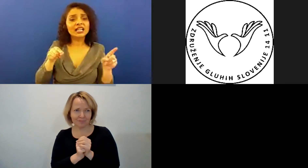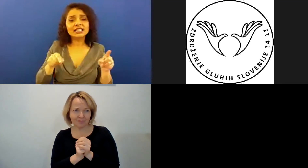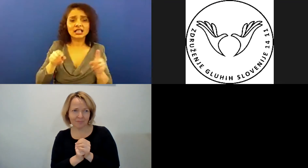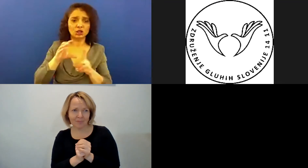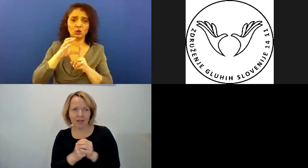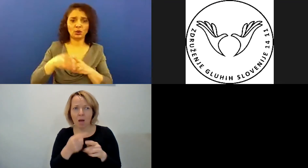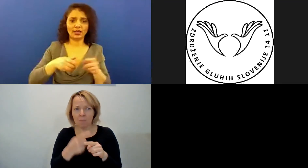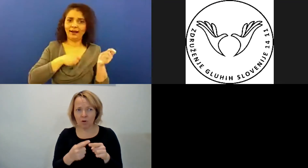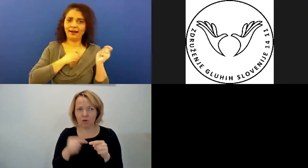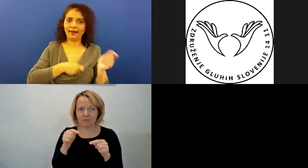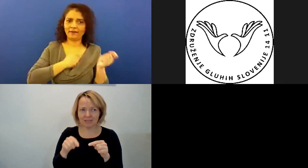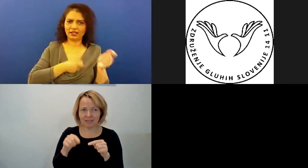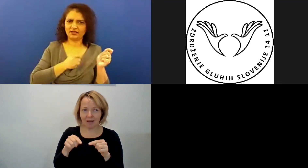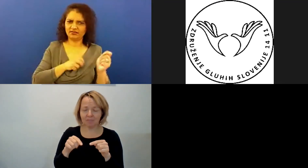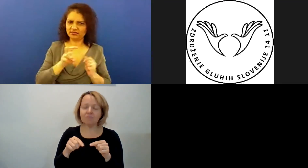Europe.